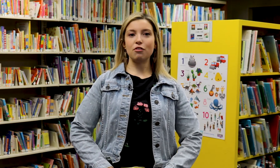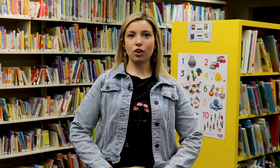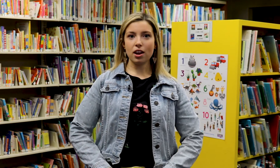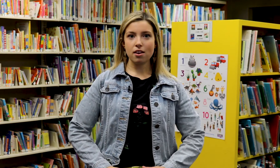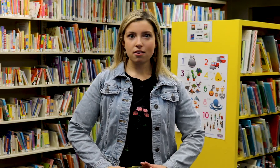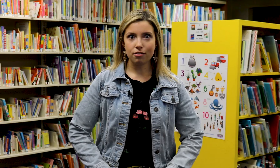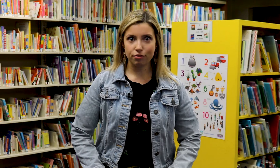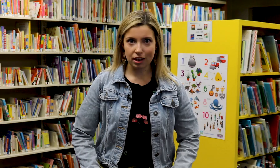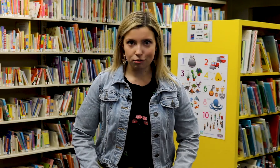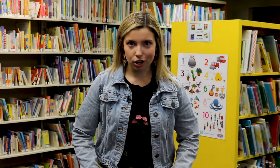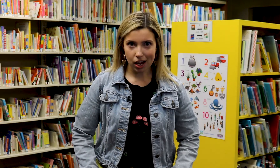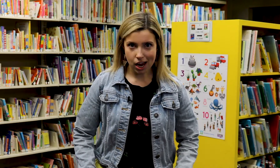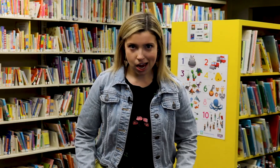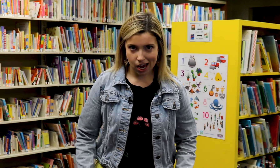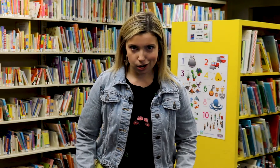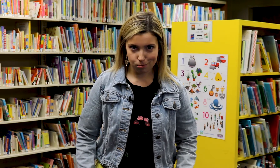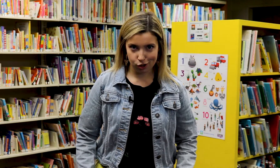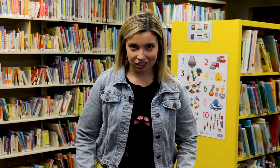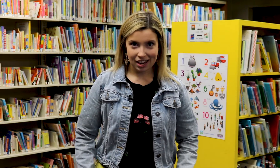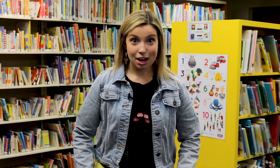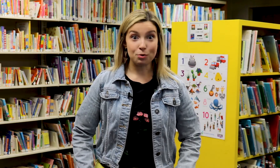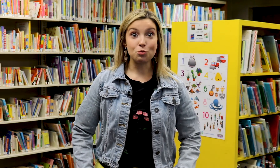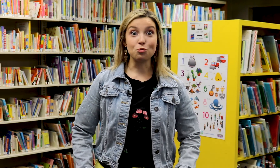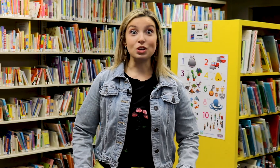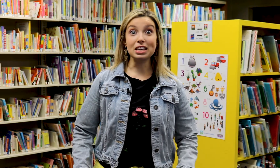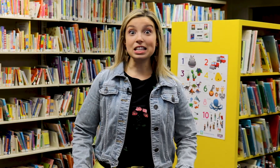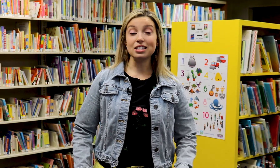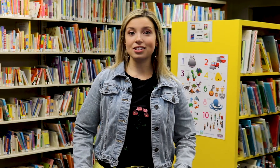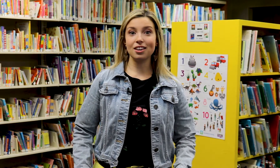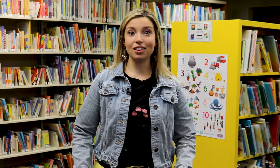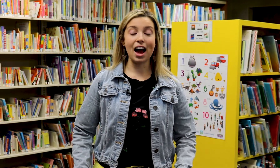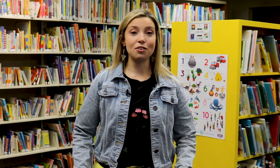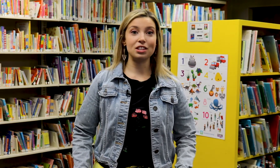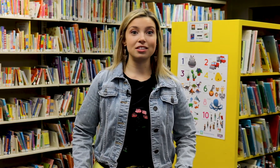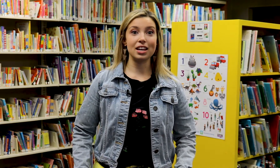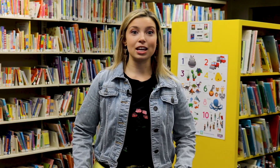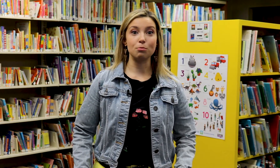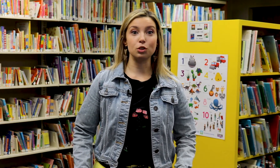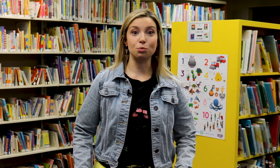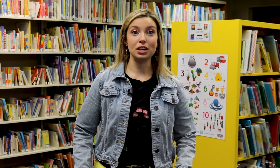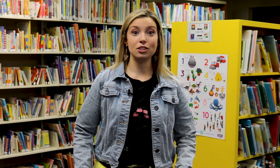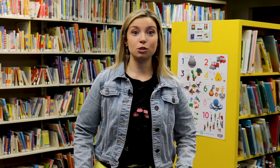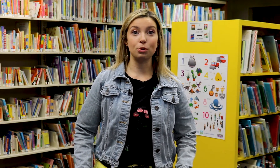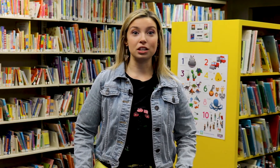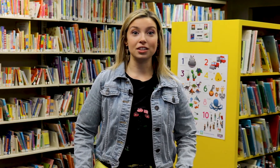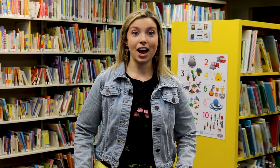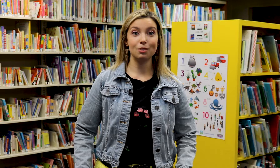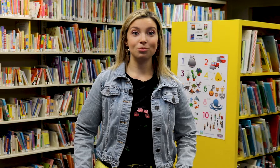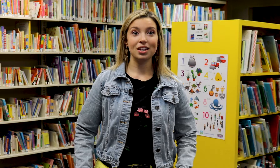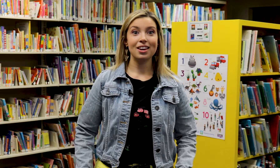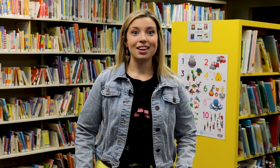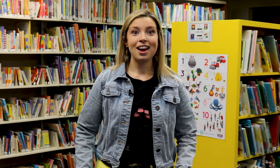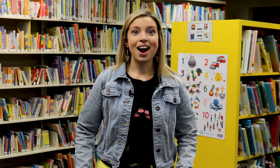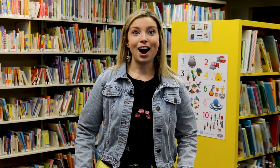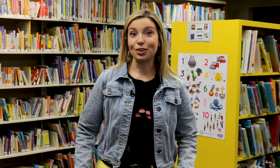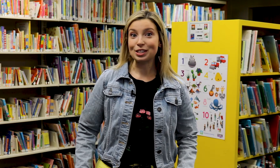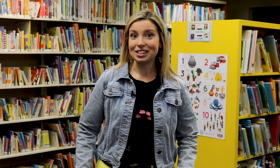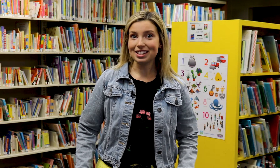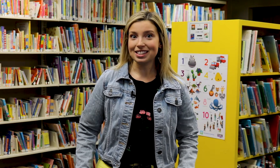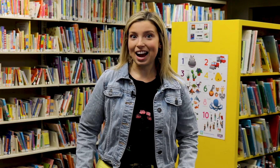favorite animal, and we really see a lot of these animals when it's springtime. Our sixth sign